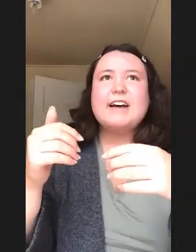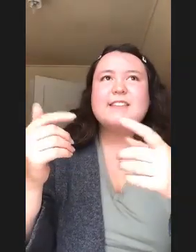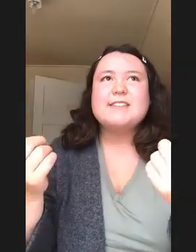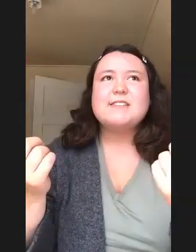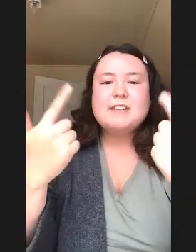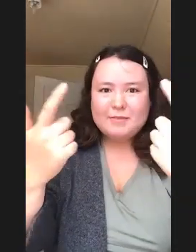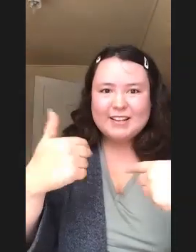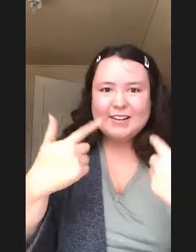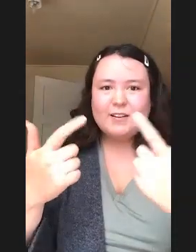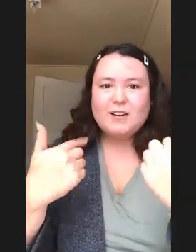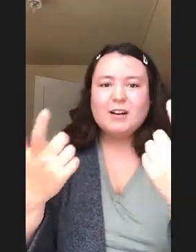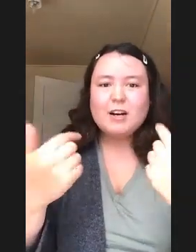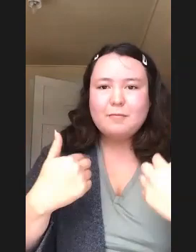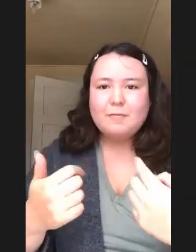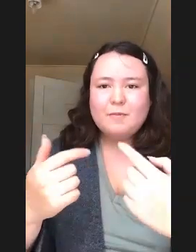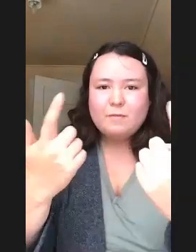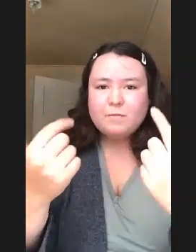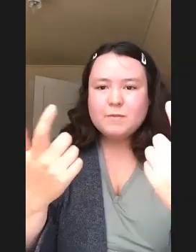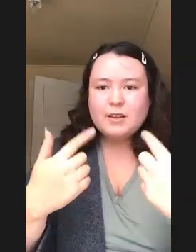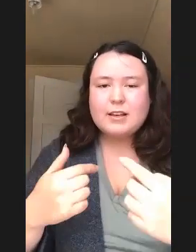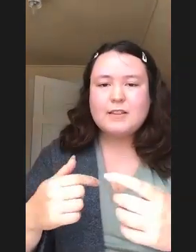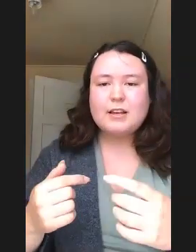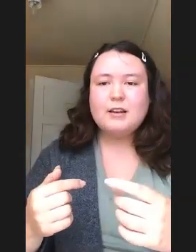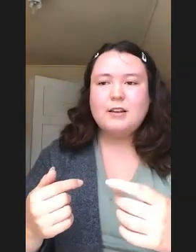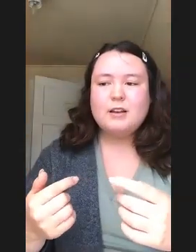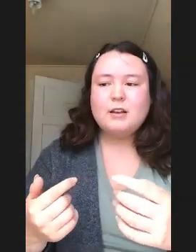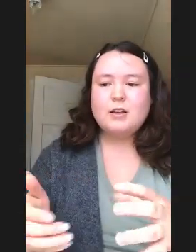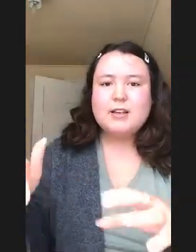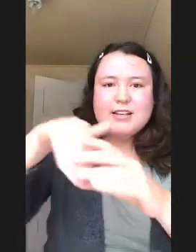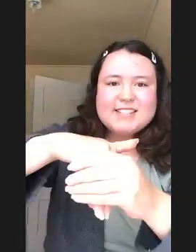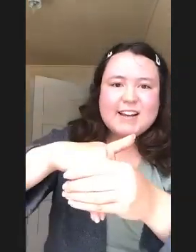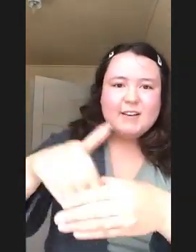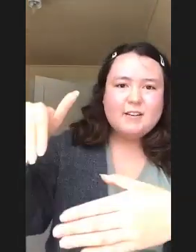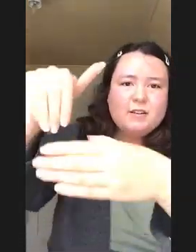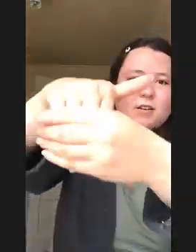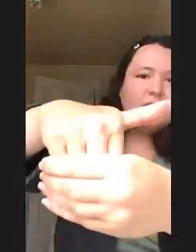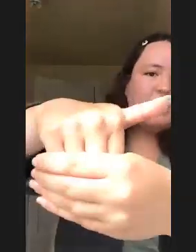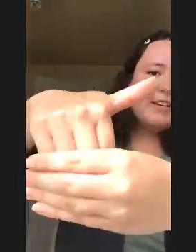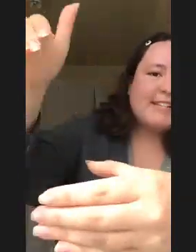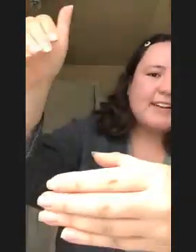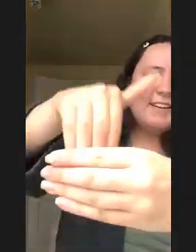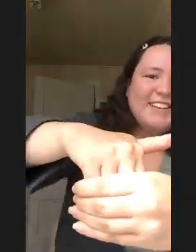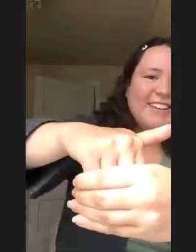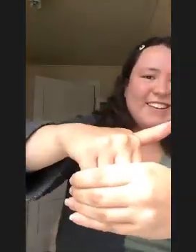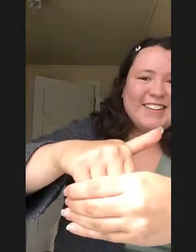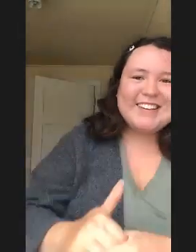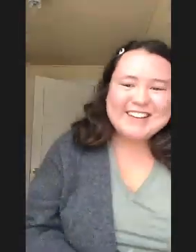this is come in or come, and then inside. Inside.